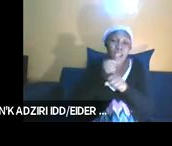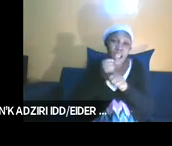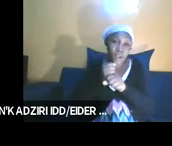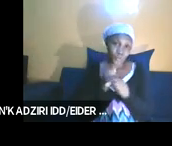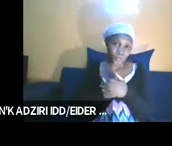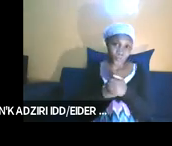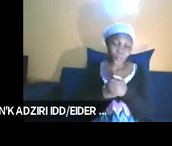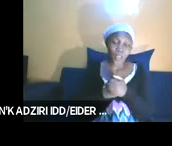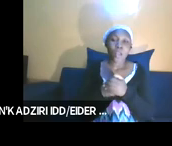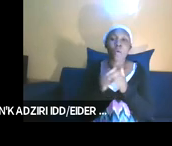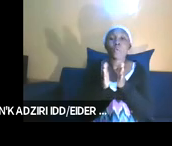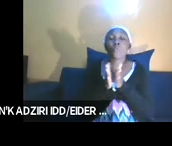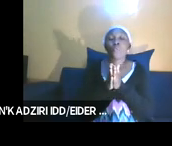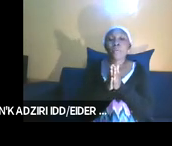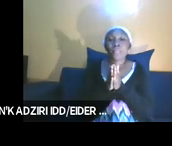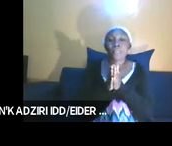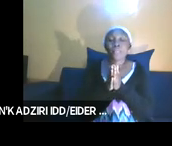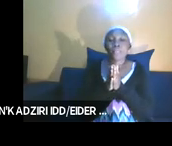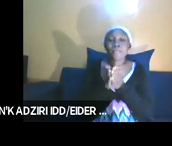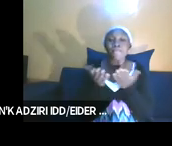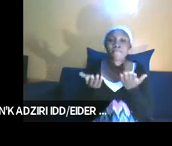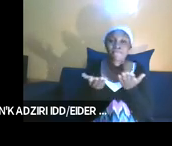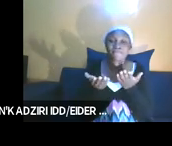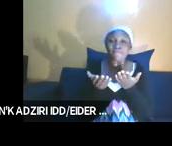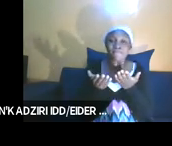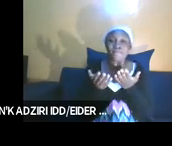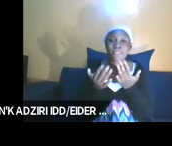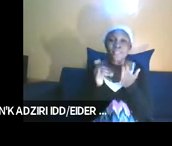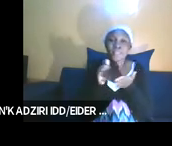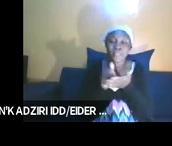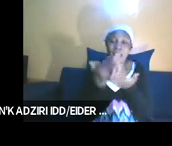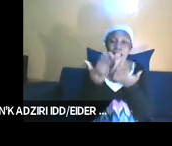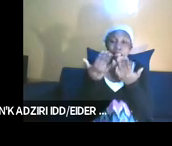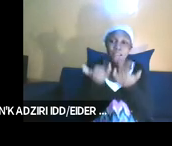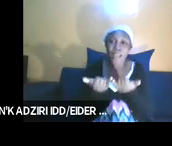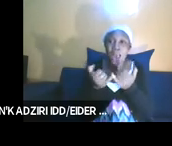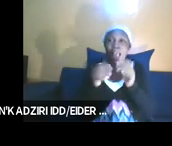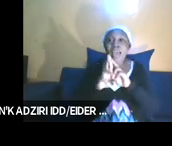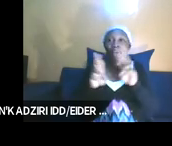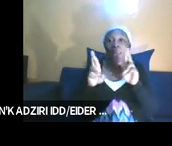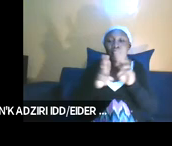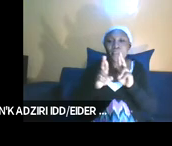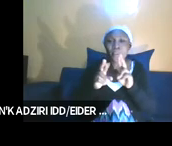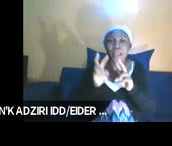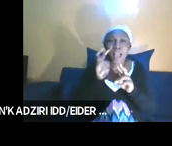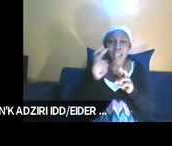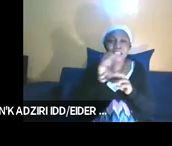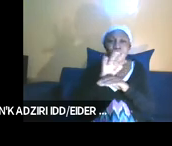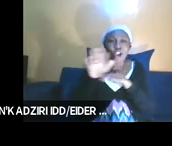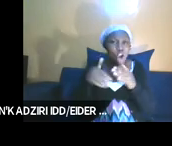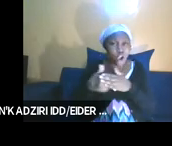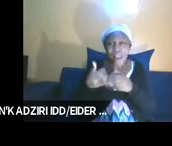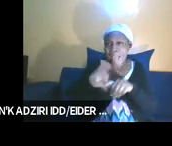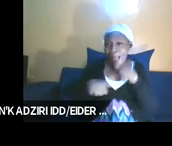think we are at a point in time where we want to ask, so I see that you all are really active already of writing